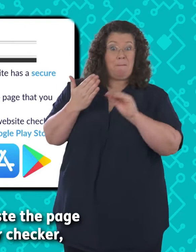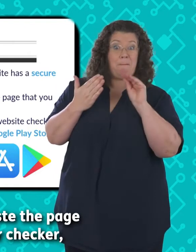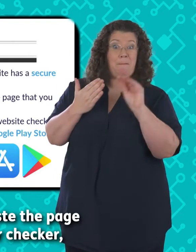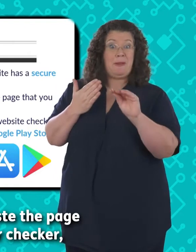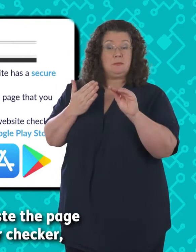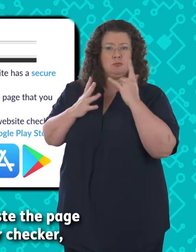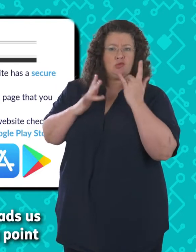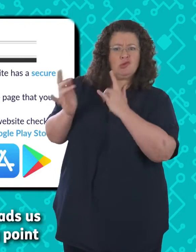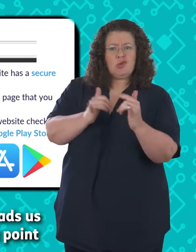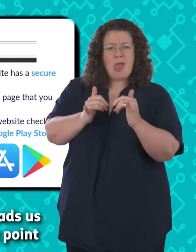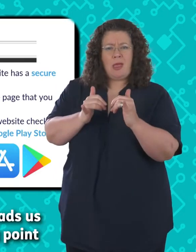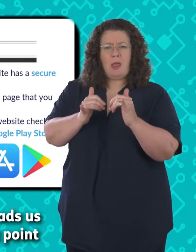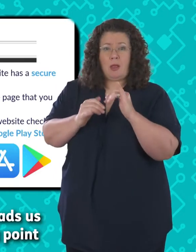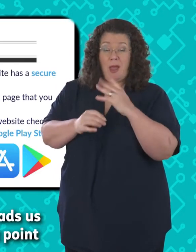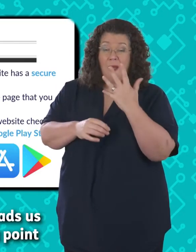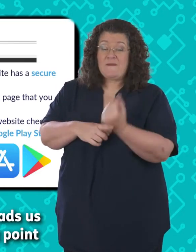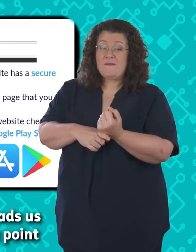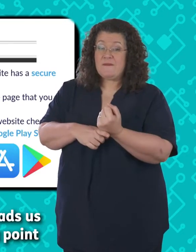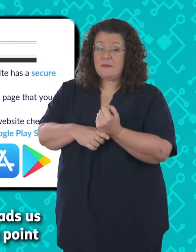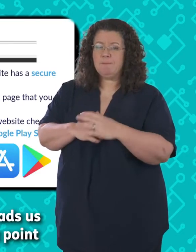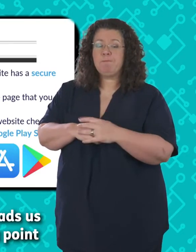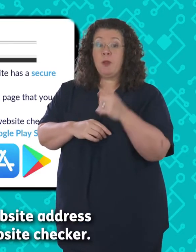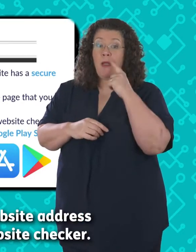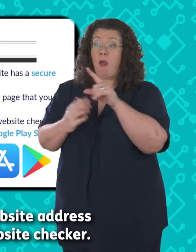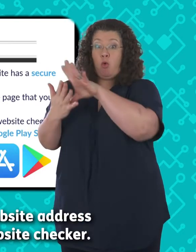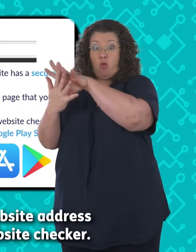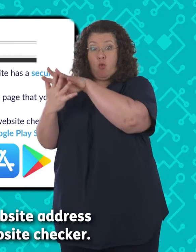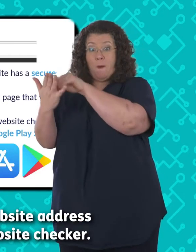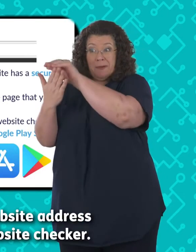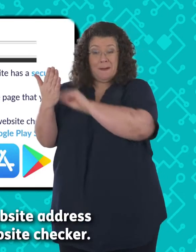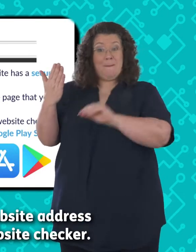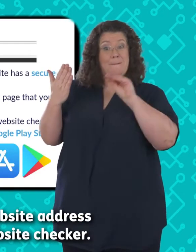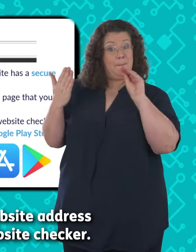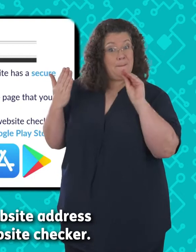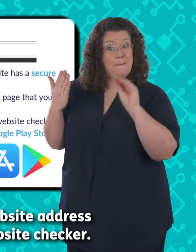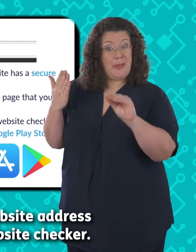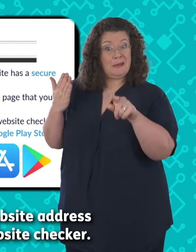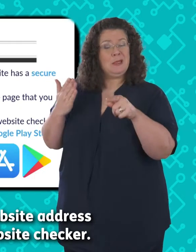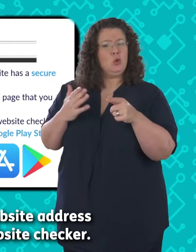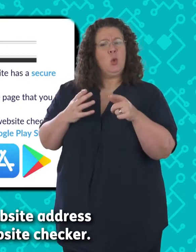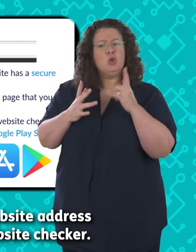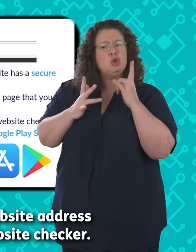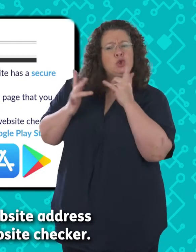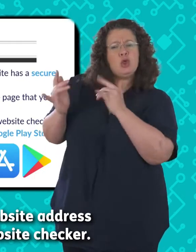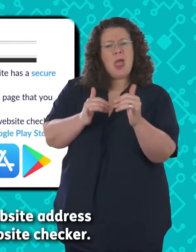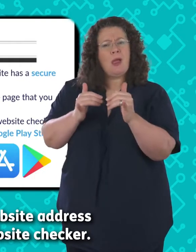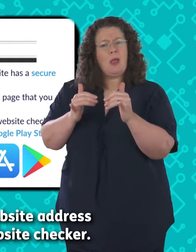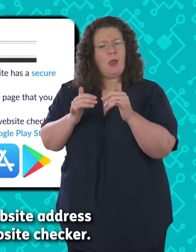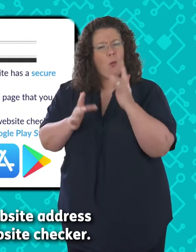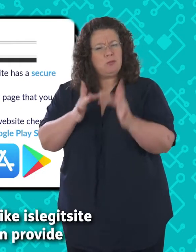a browser checker. And that leads us to our next point. Copy and paste website address into a popular website